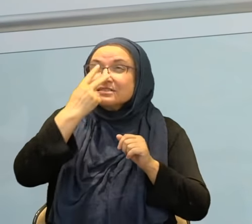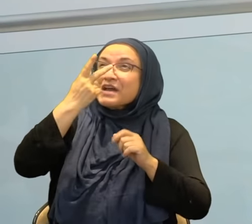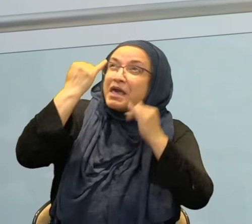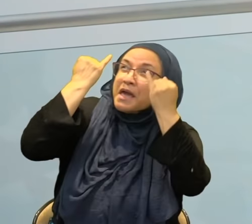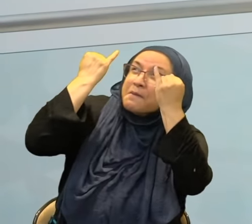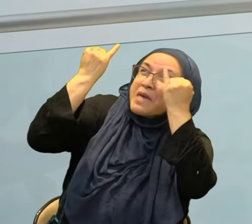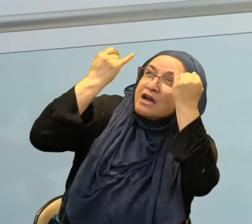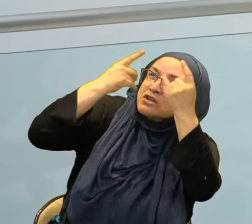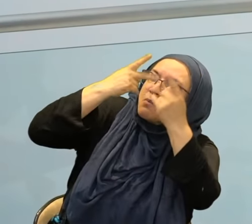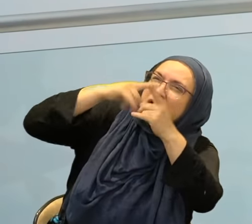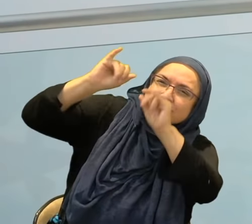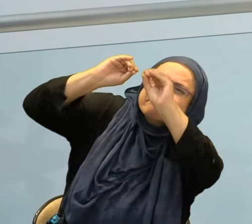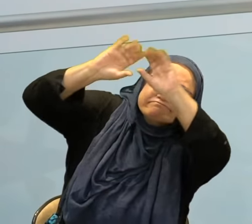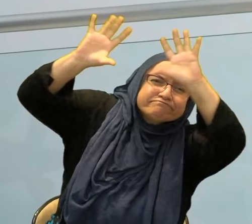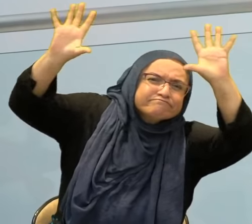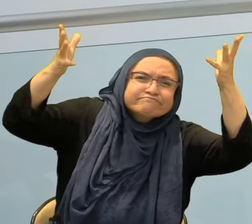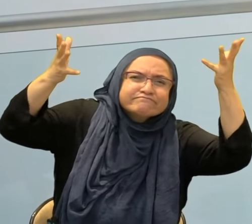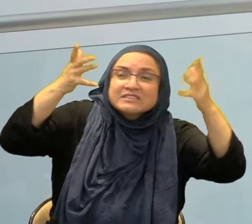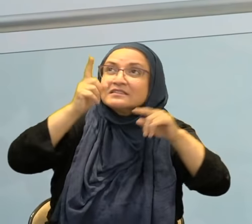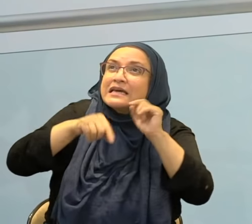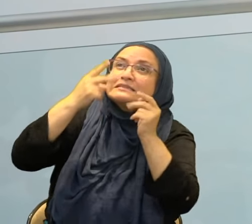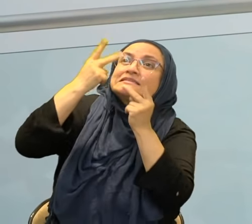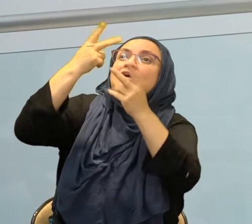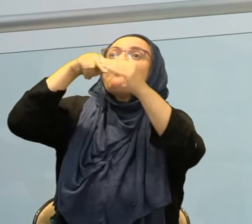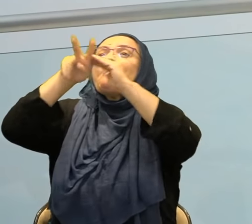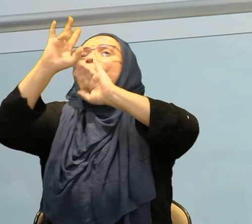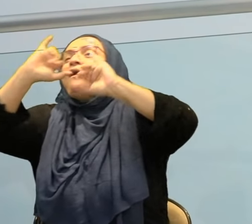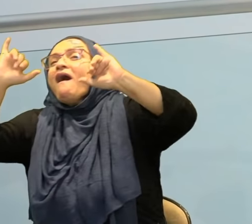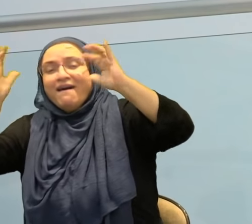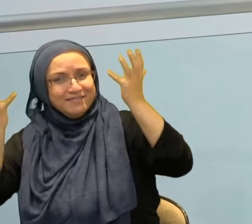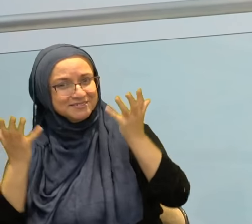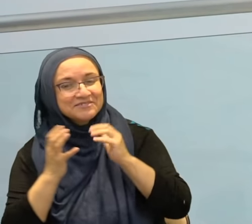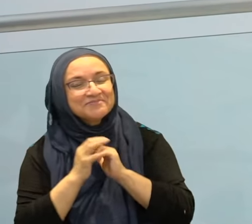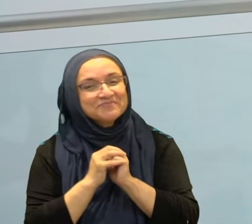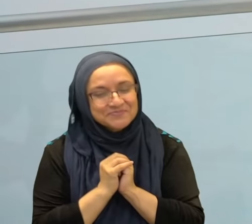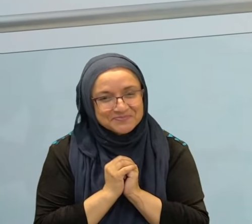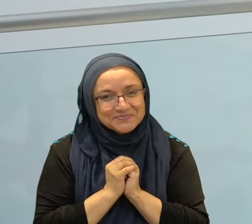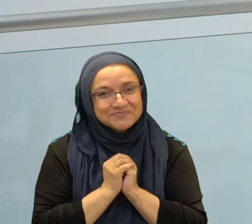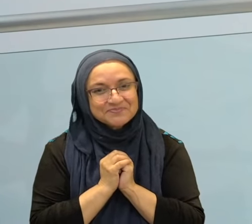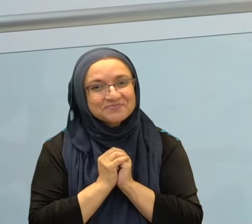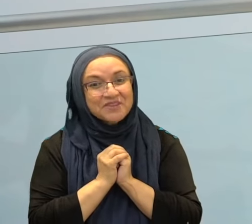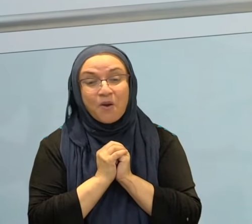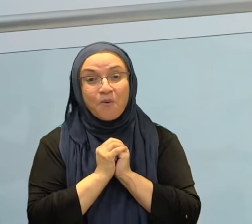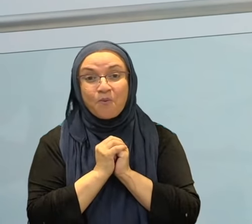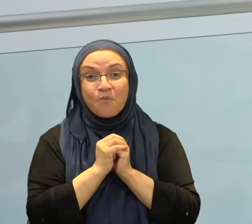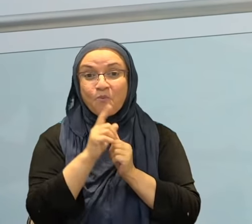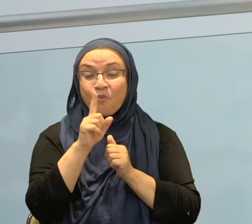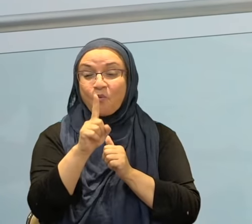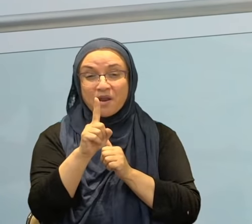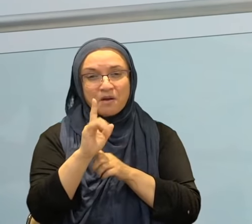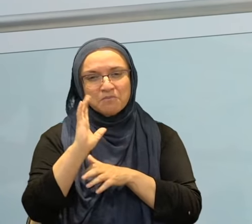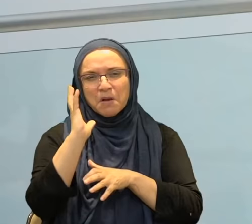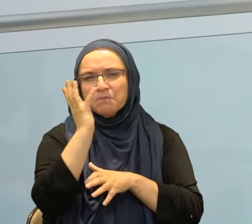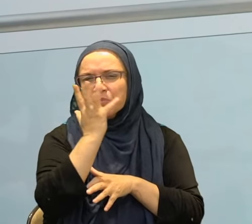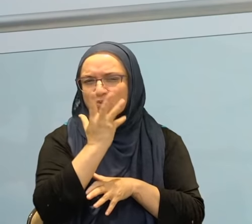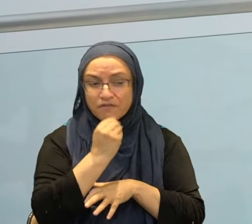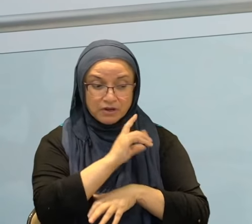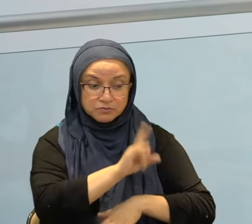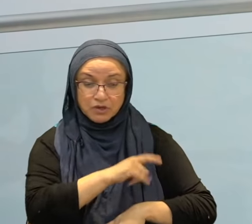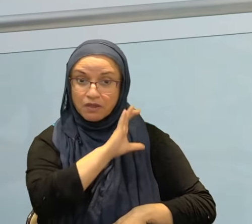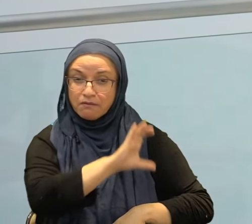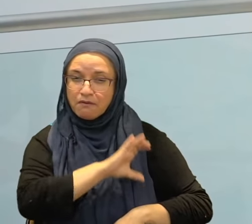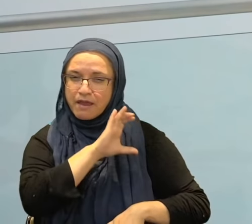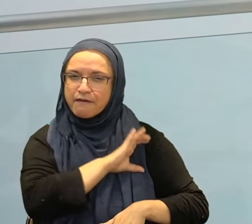traits is that it never gets old. What that means is that every day when you think you have peaked in terms of